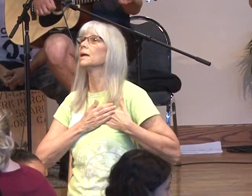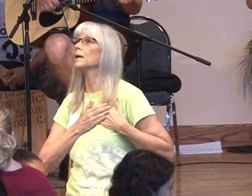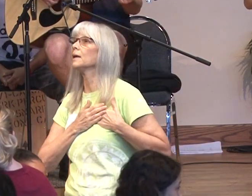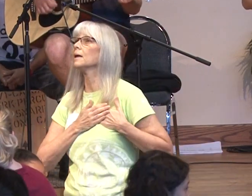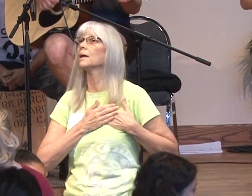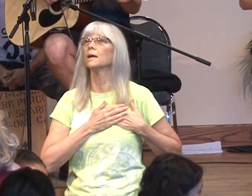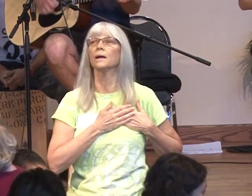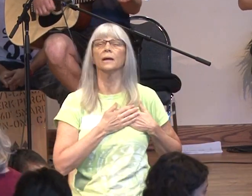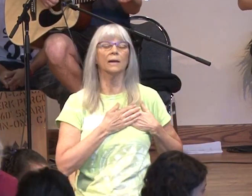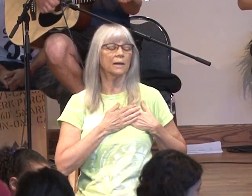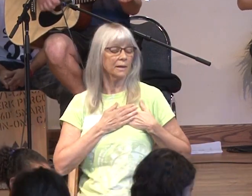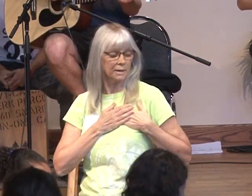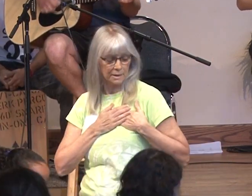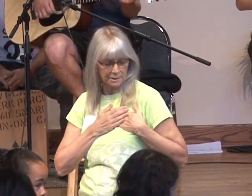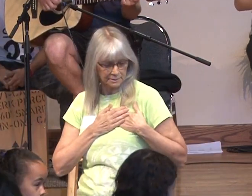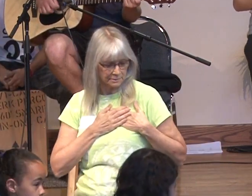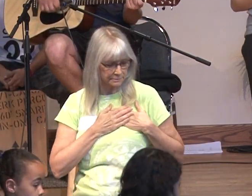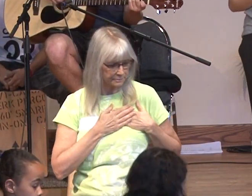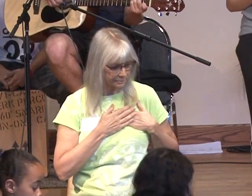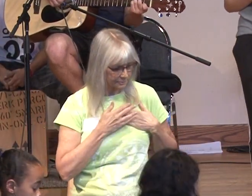Yeah, yeah.